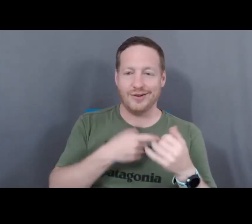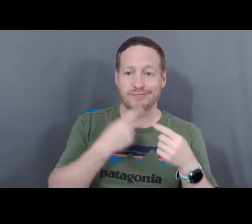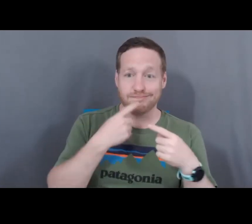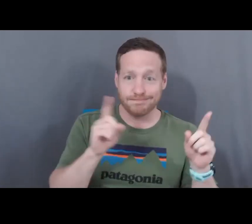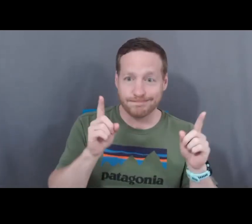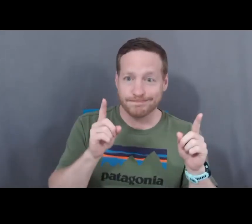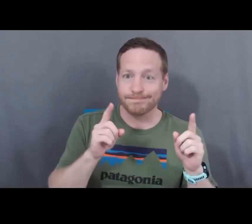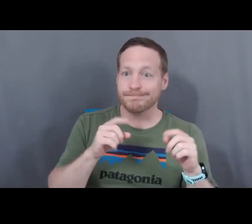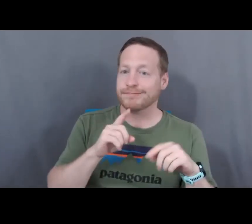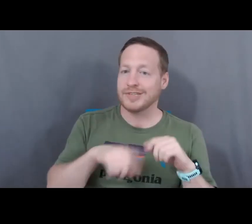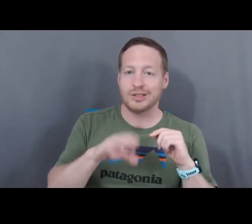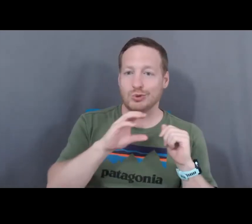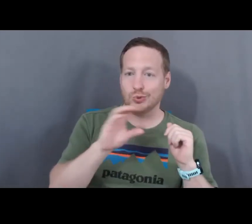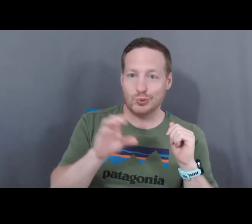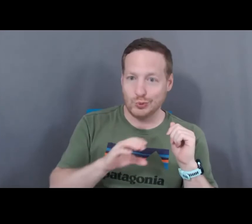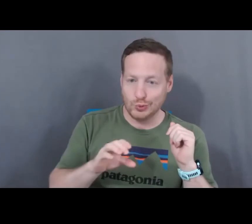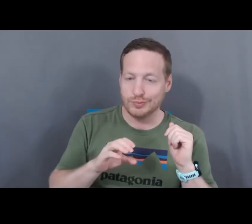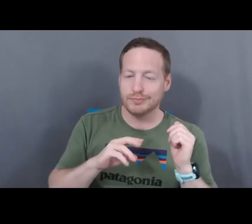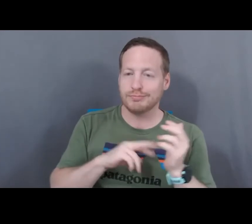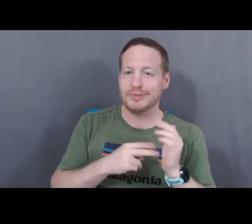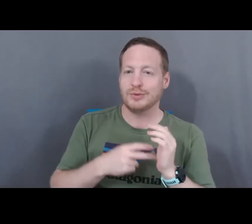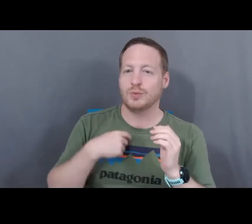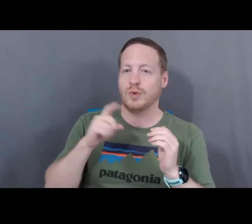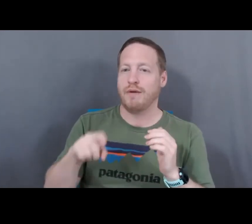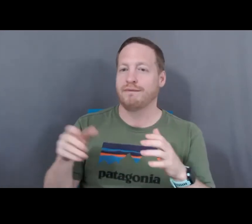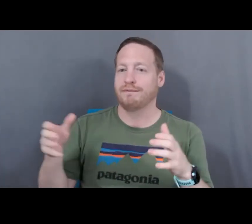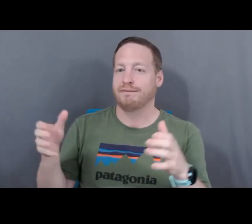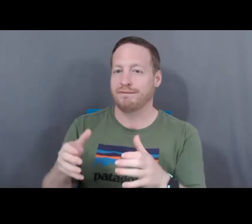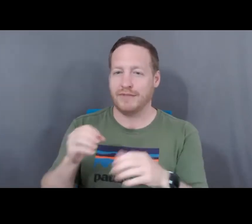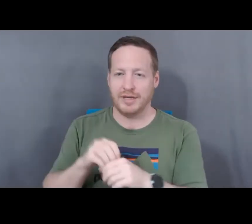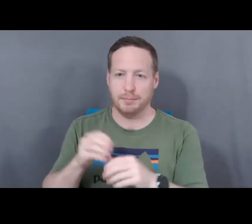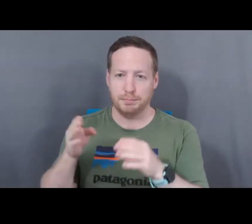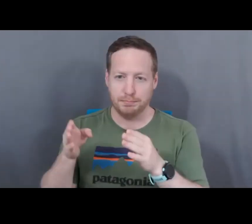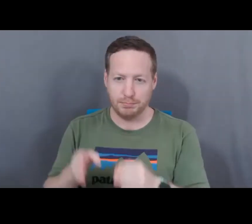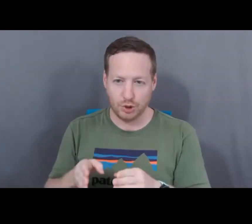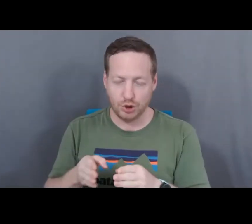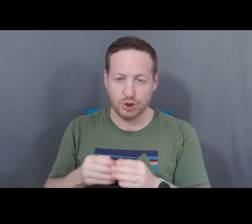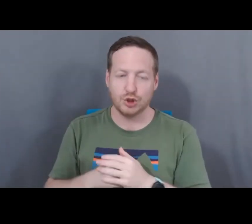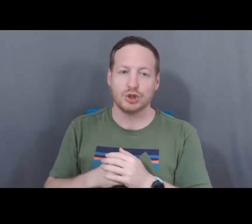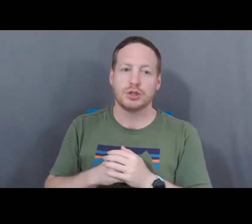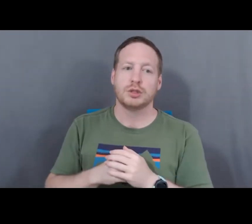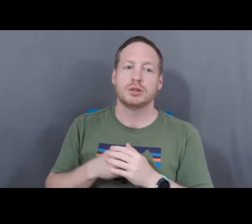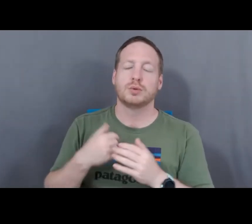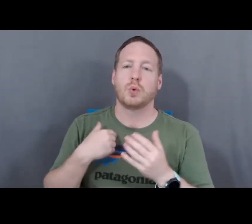I'm not in the position right now to say anything on Zoom. So we will have everything on